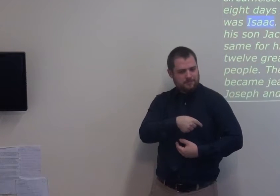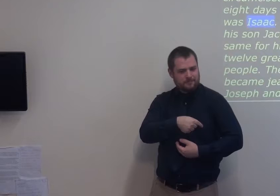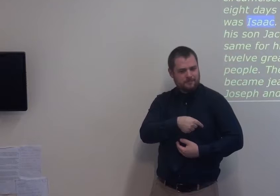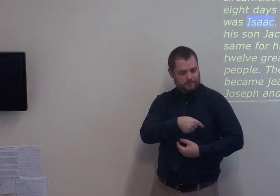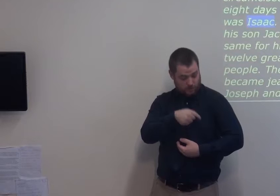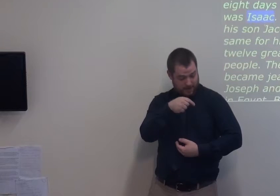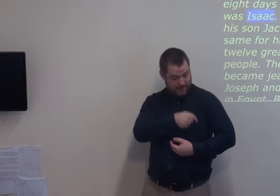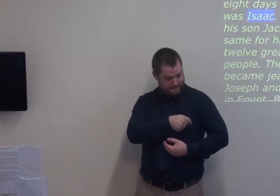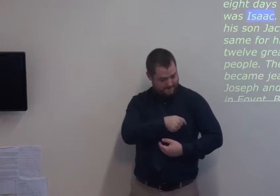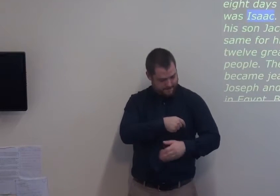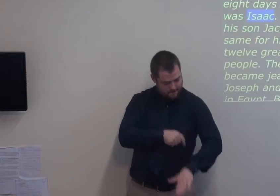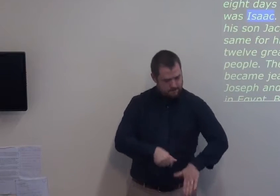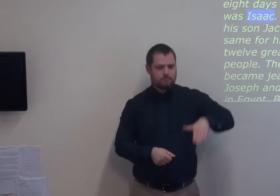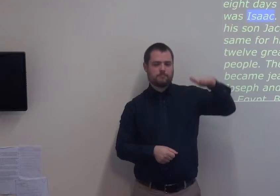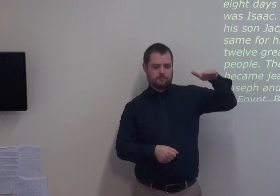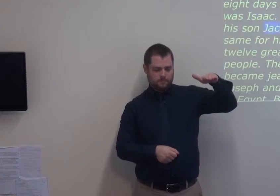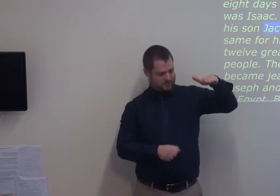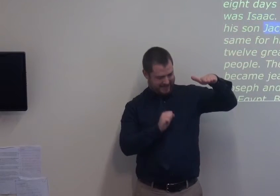Isaac also circumcised his son Jacob.